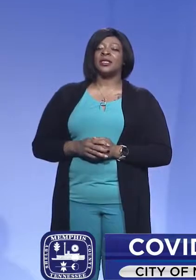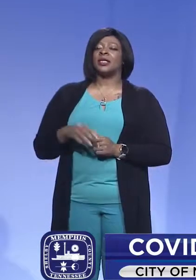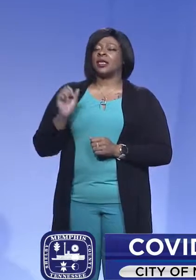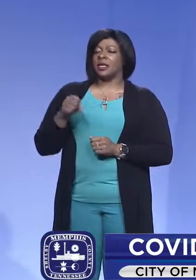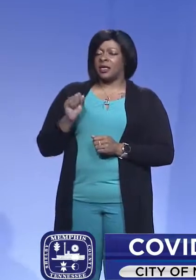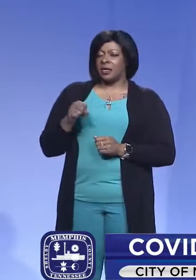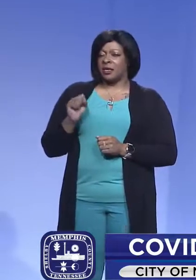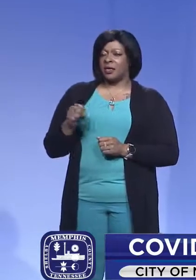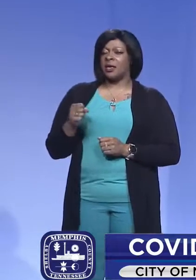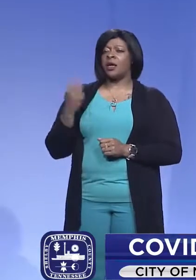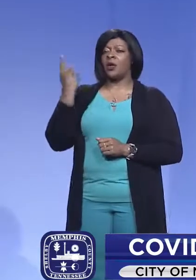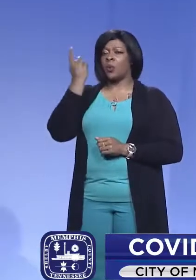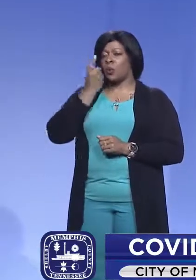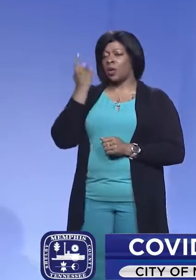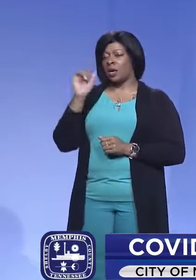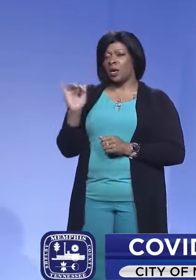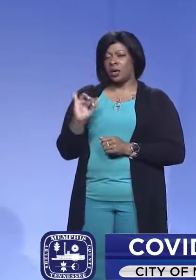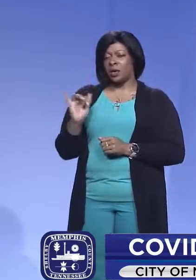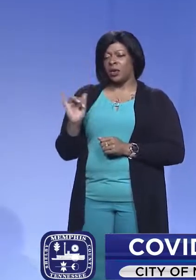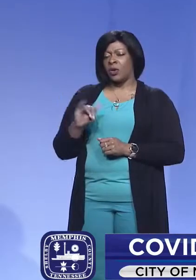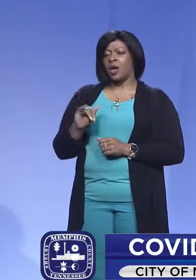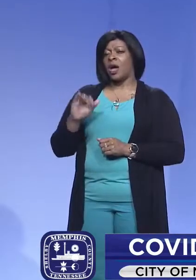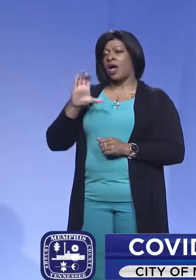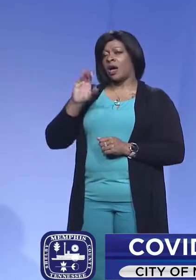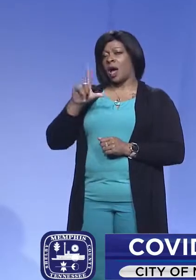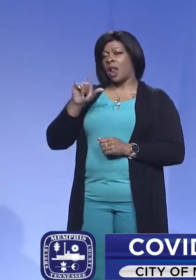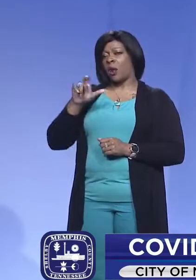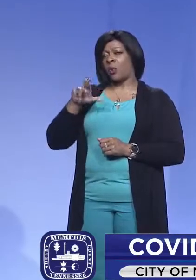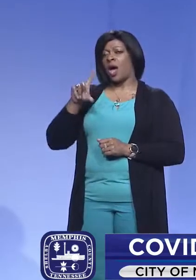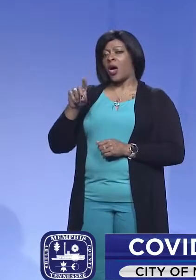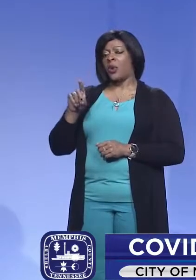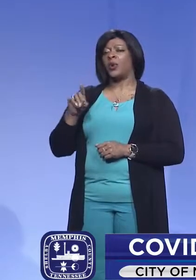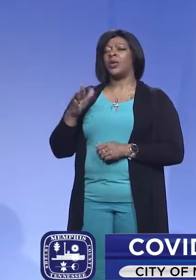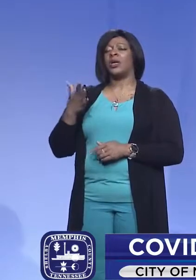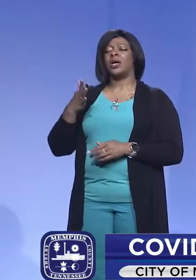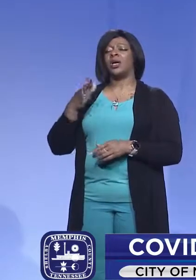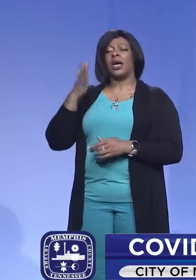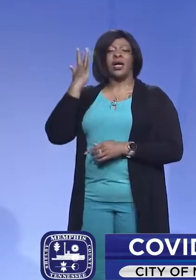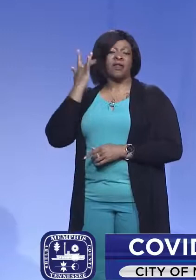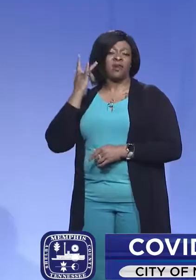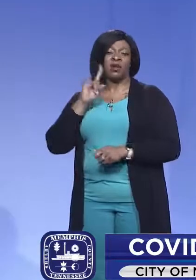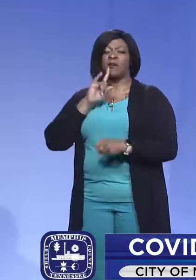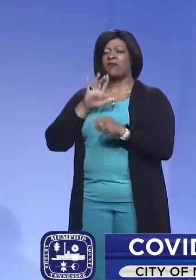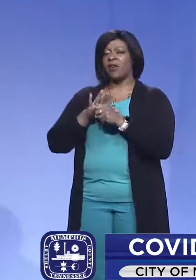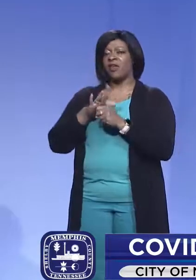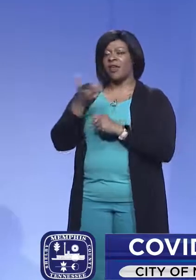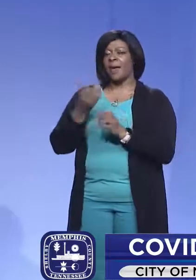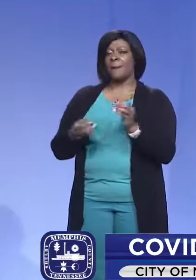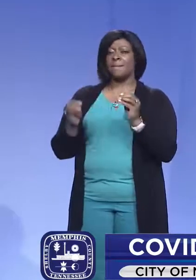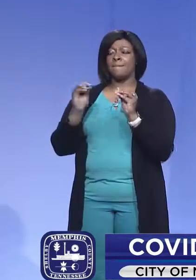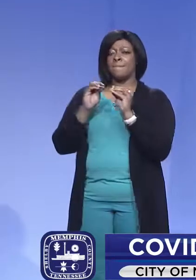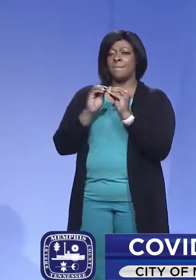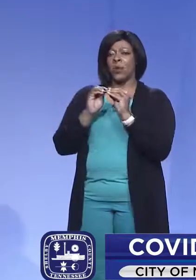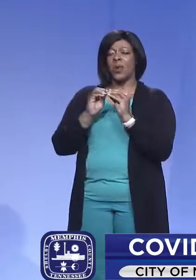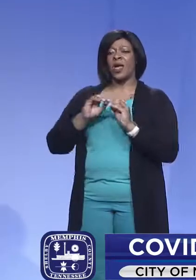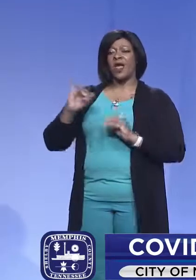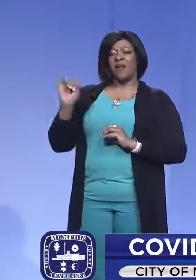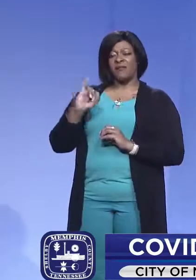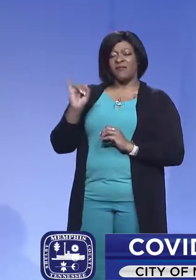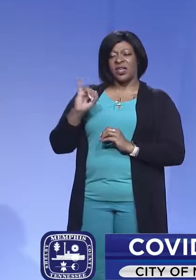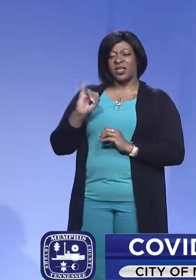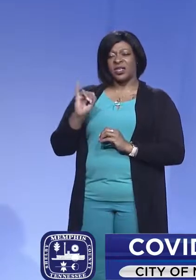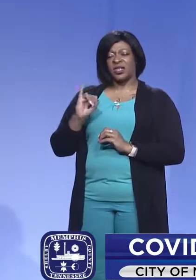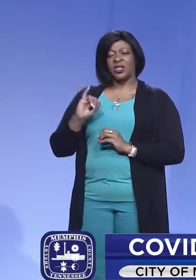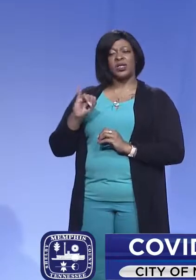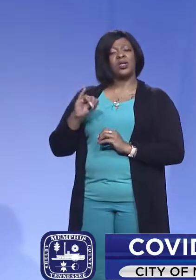Yes, I was wondering also, Colorado and California have confirmed they have cases of the more infectious COVID strain seen